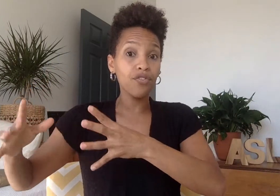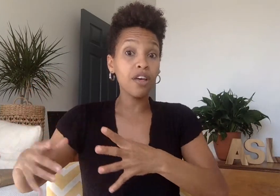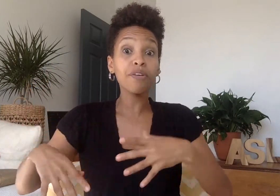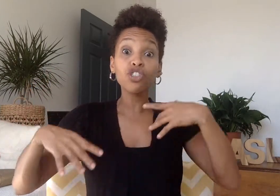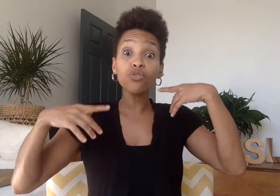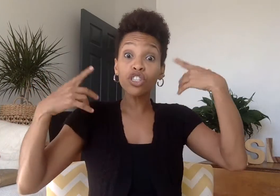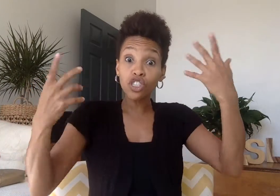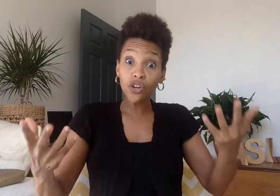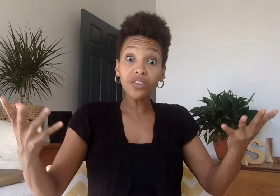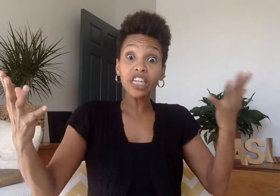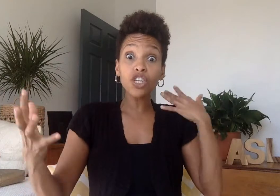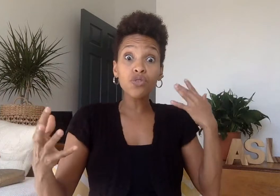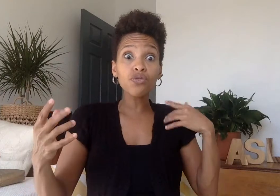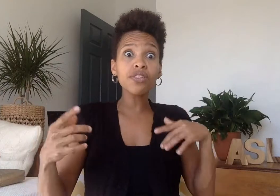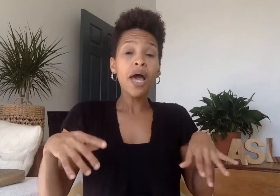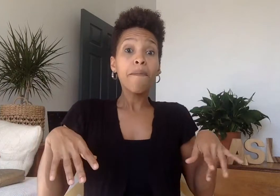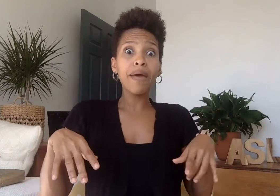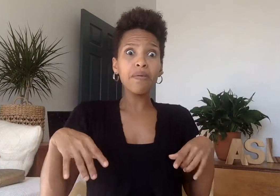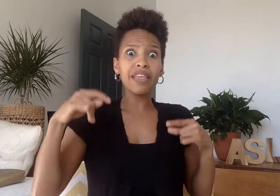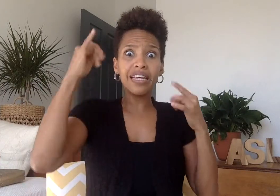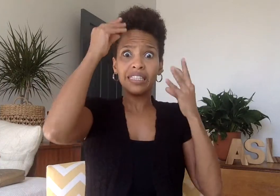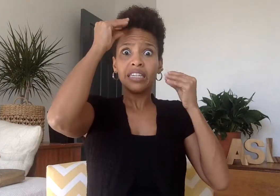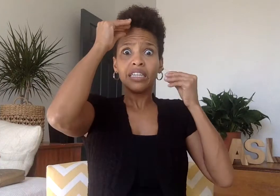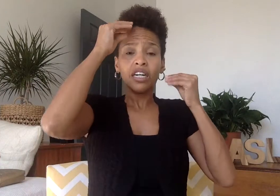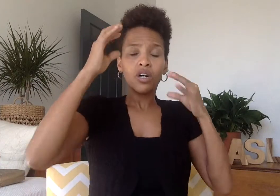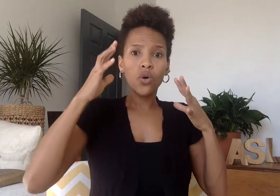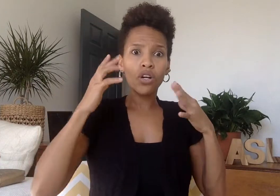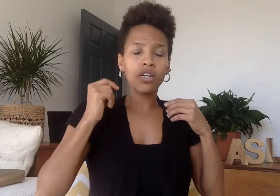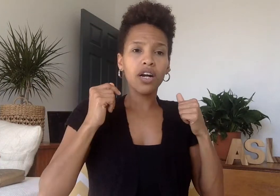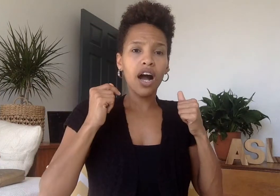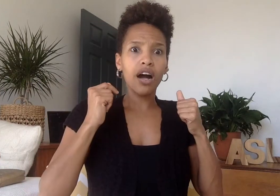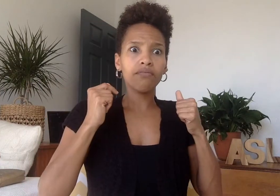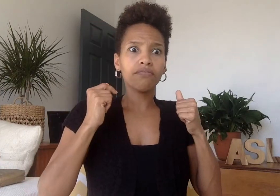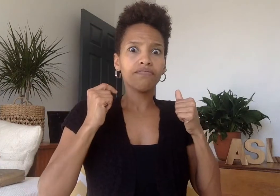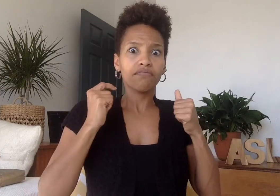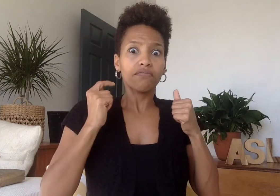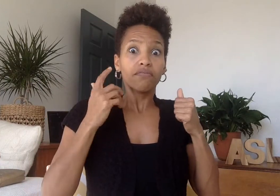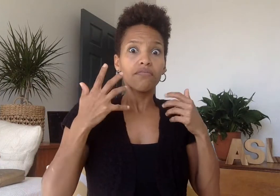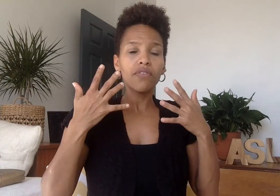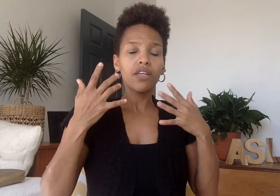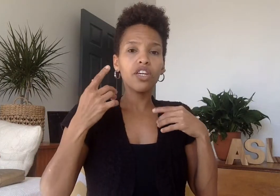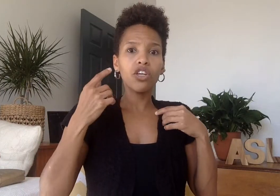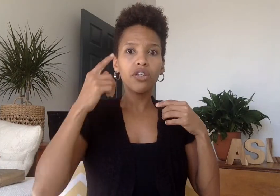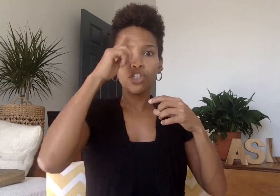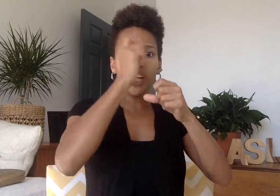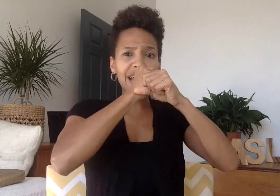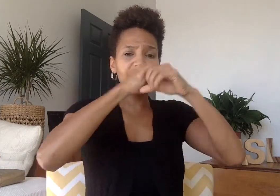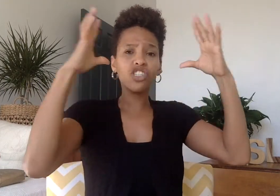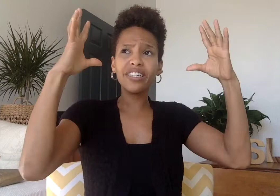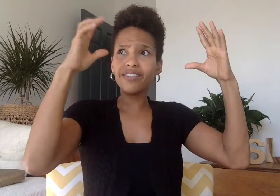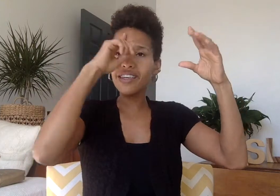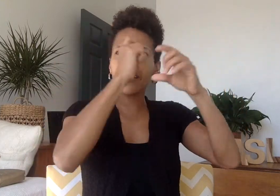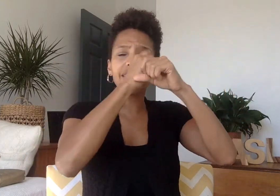fit, but you could certainly use maybe this, or I think she does